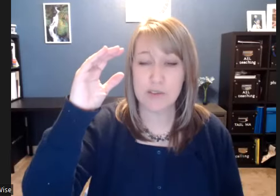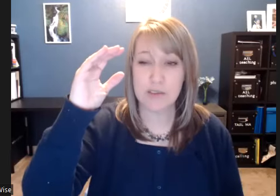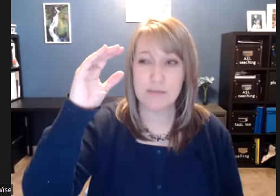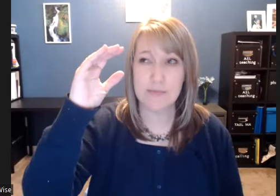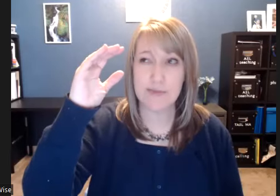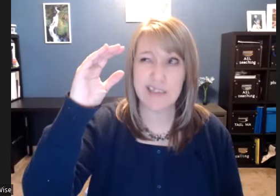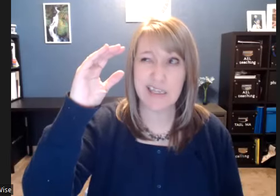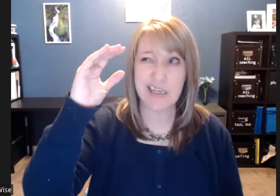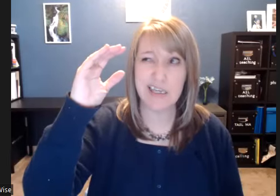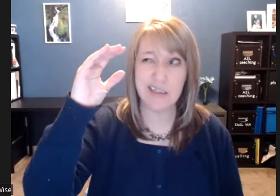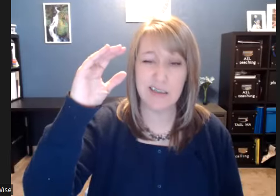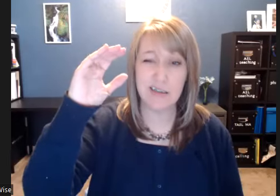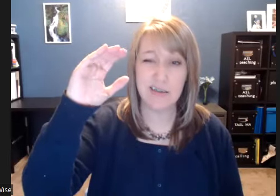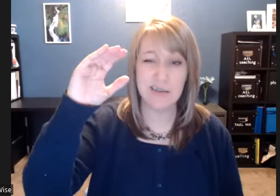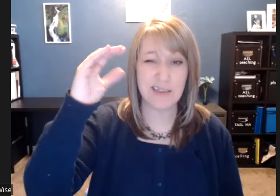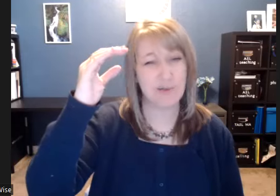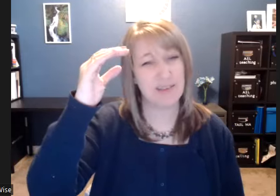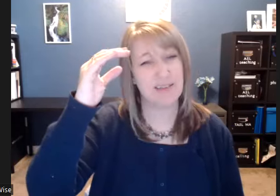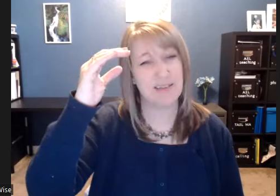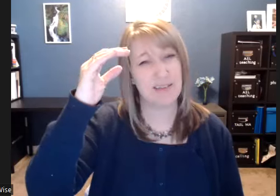loose C. It's not really a C.